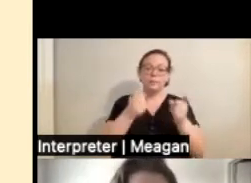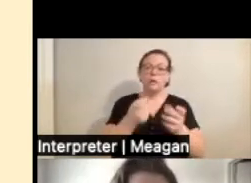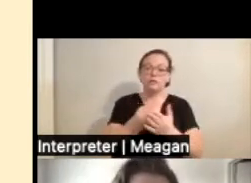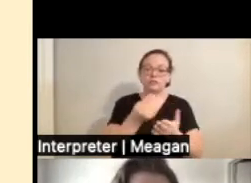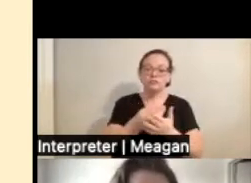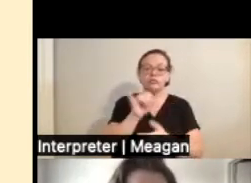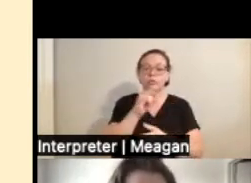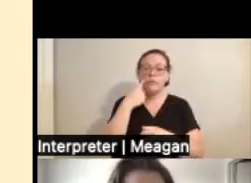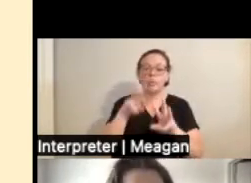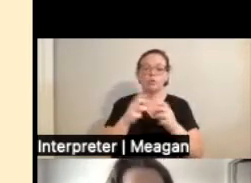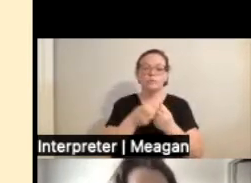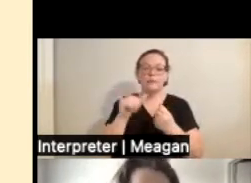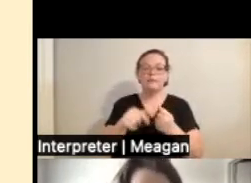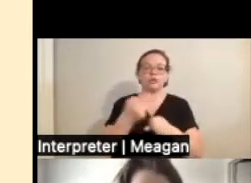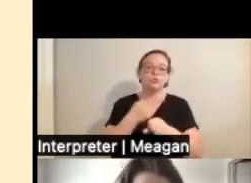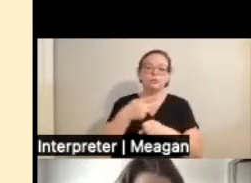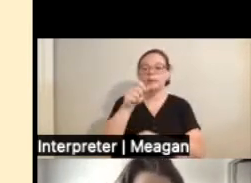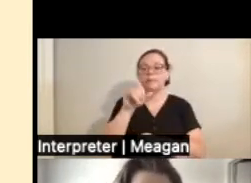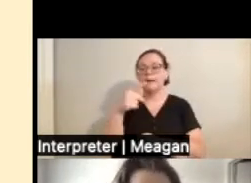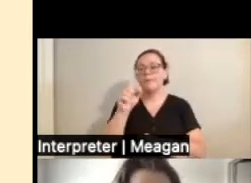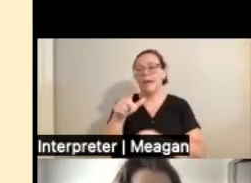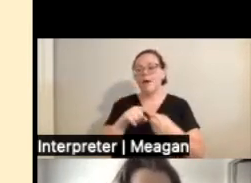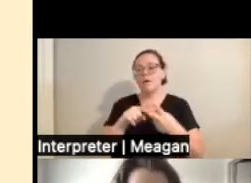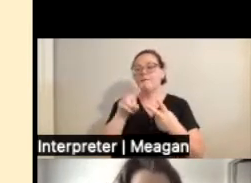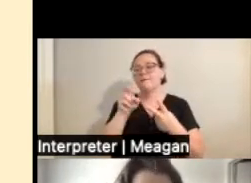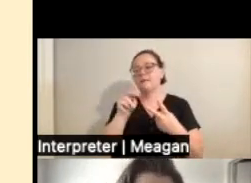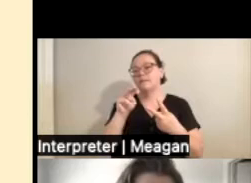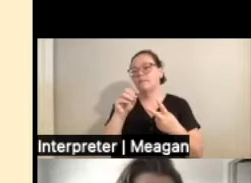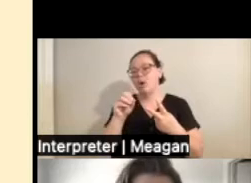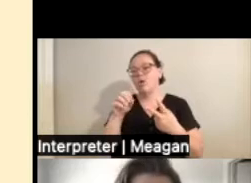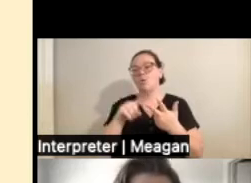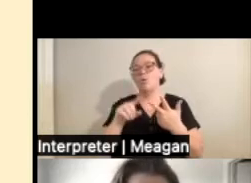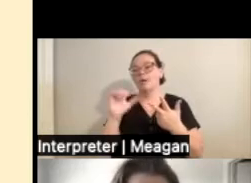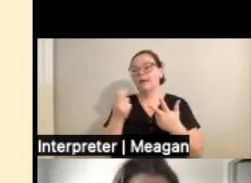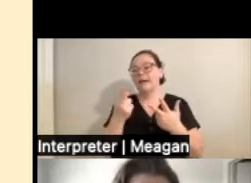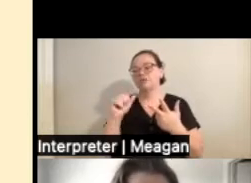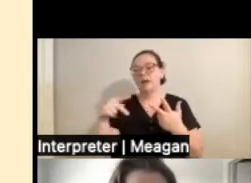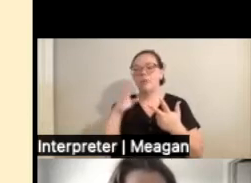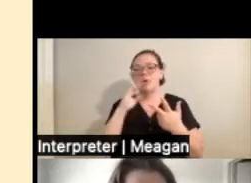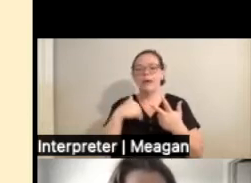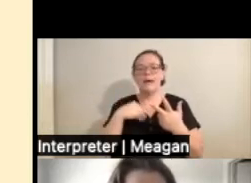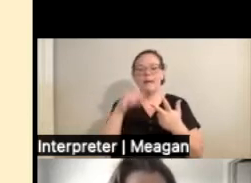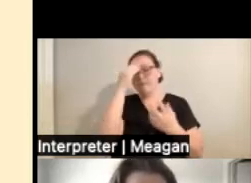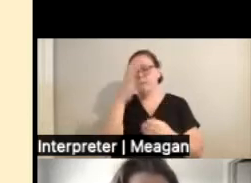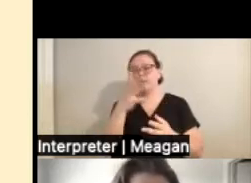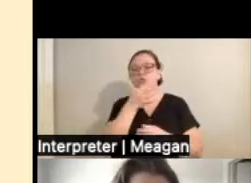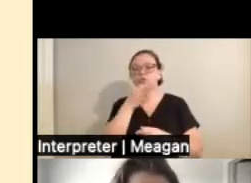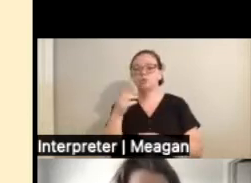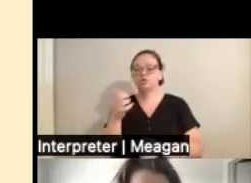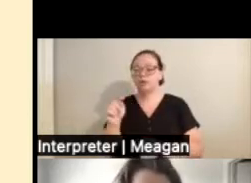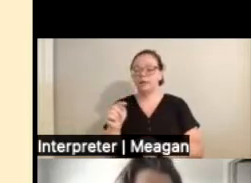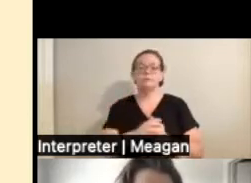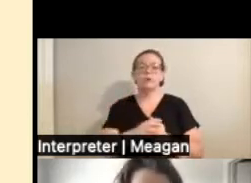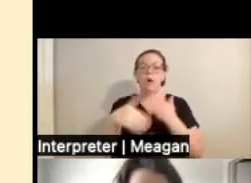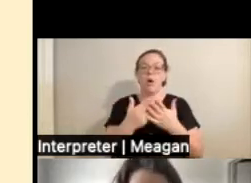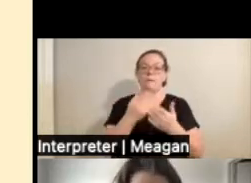workshops like this using PayPal, Venmo, or Cash App, which we'll have links for soon in the chat. All donations go